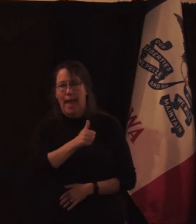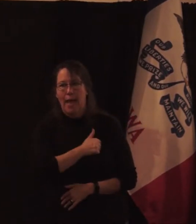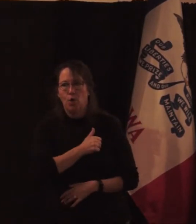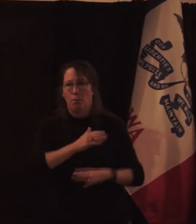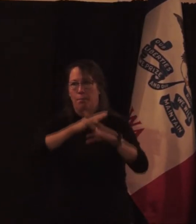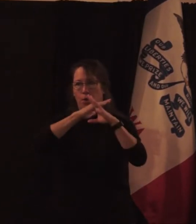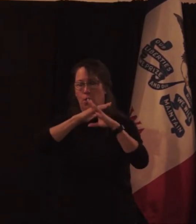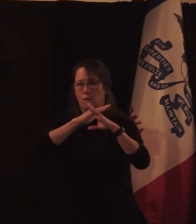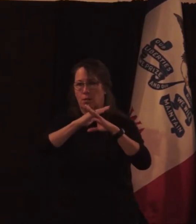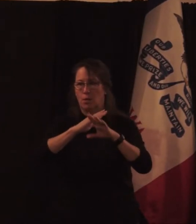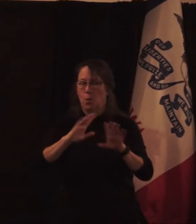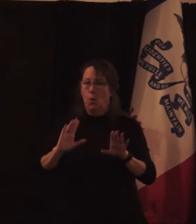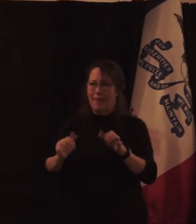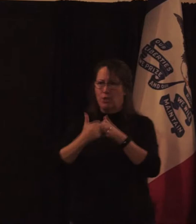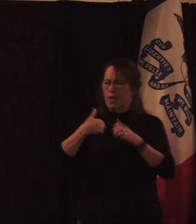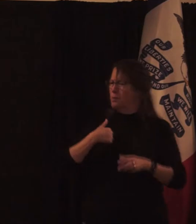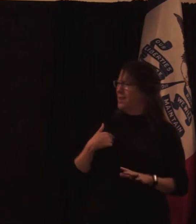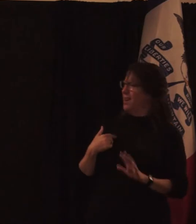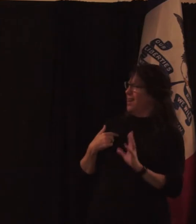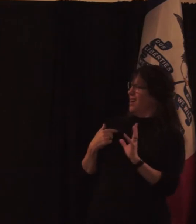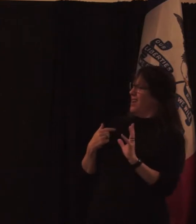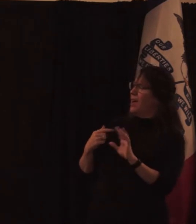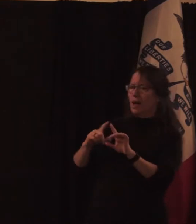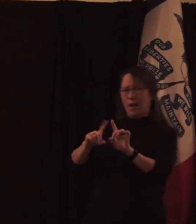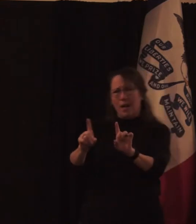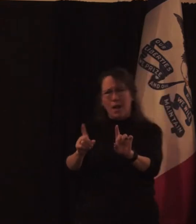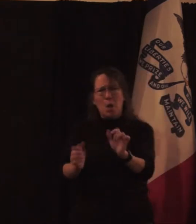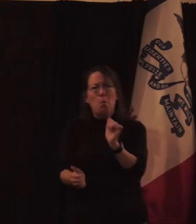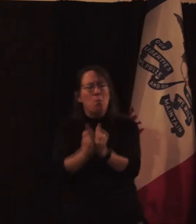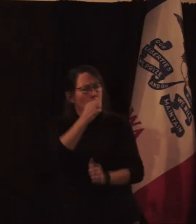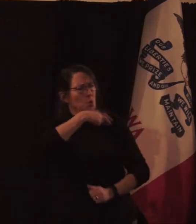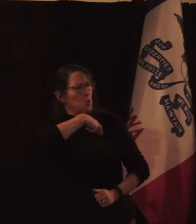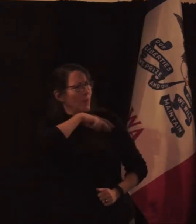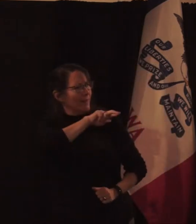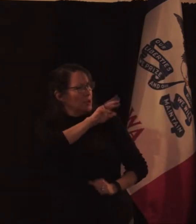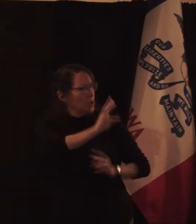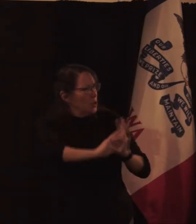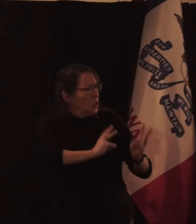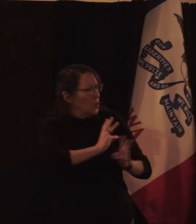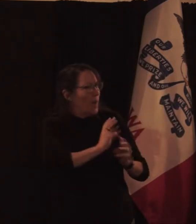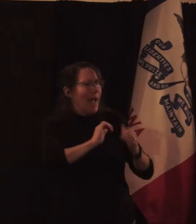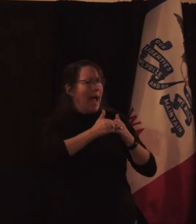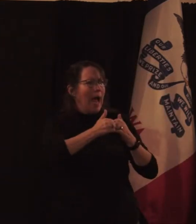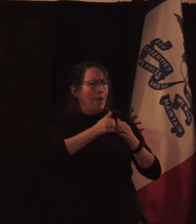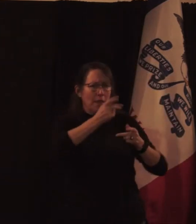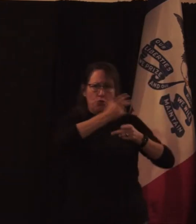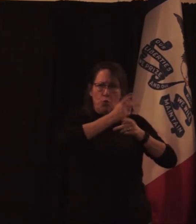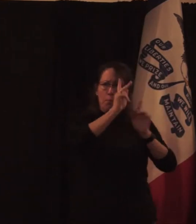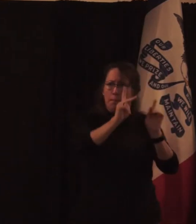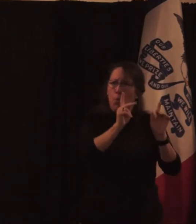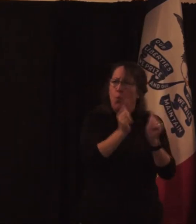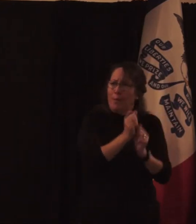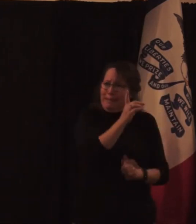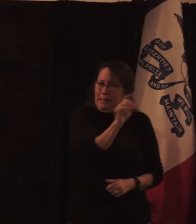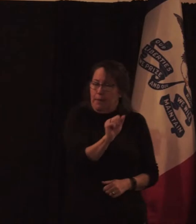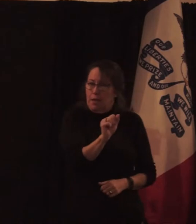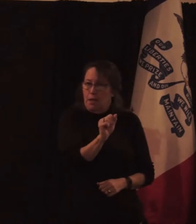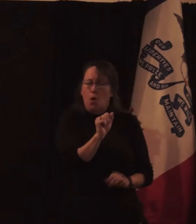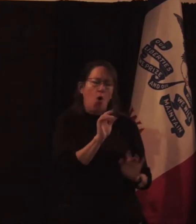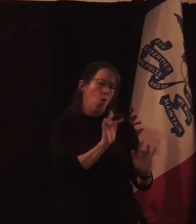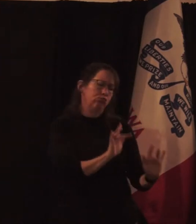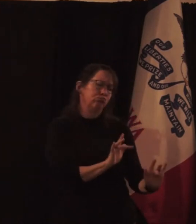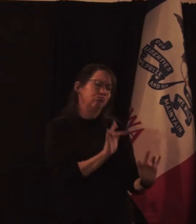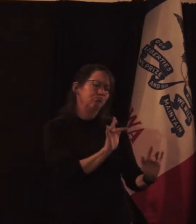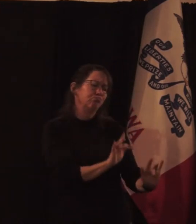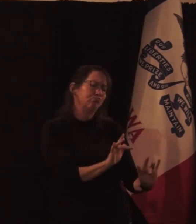People have challenged me on that. I said, well, you know, when you look at most religions in the world, the way they treated persons with disabilities was with